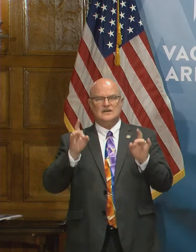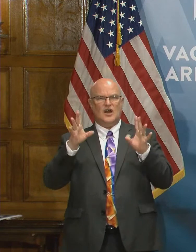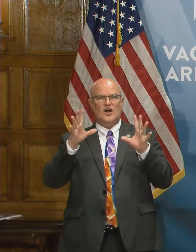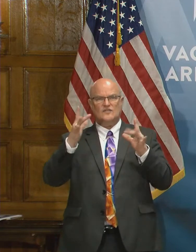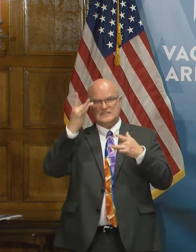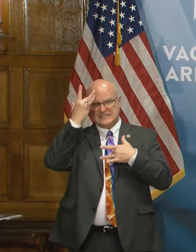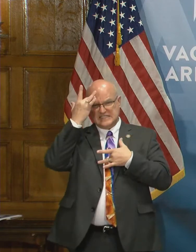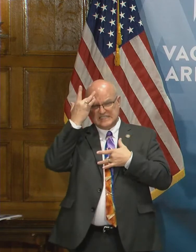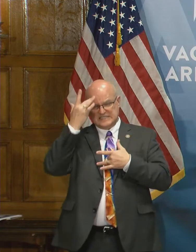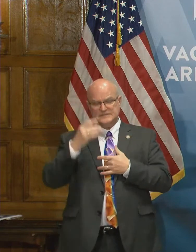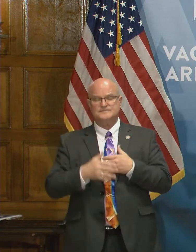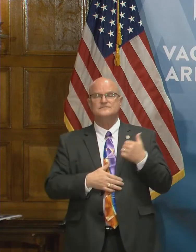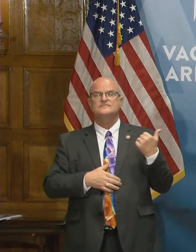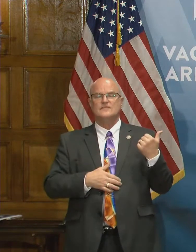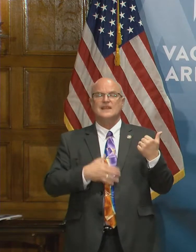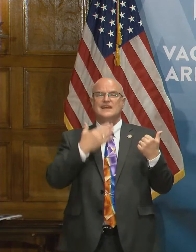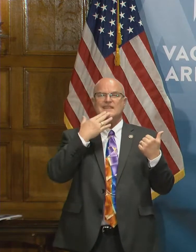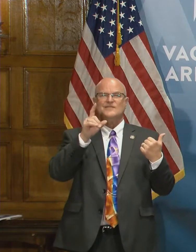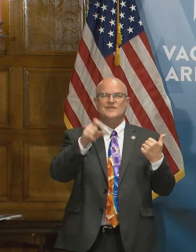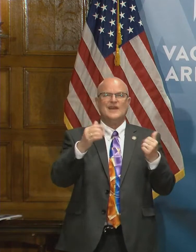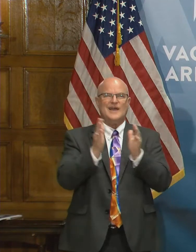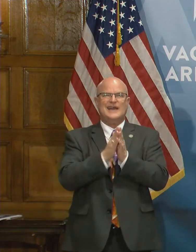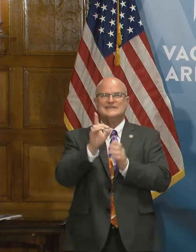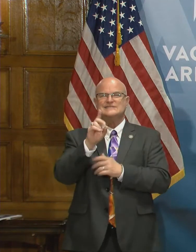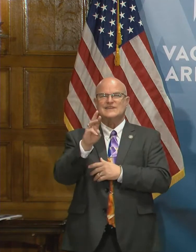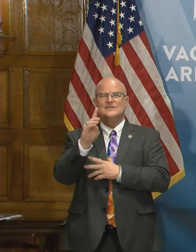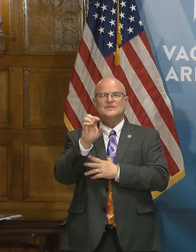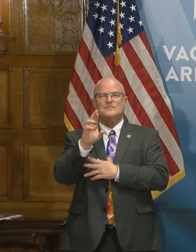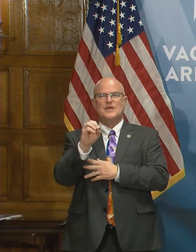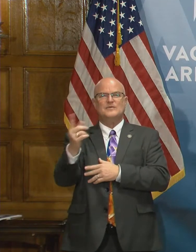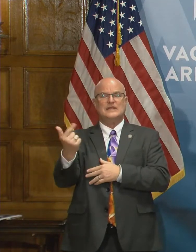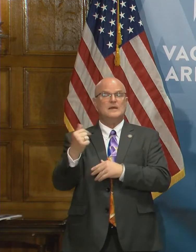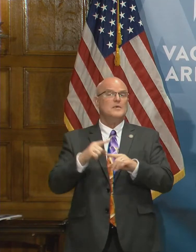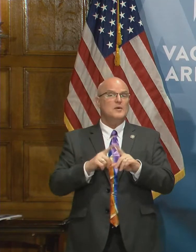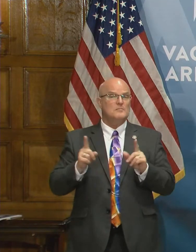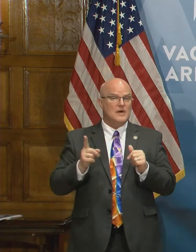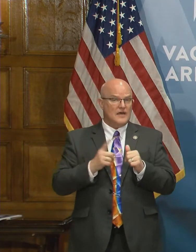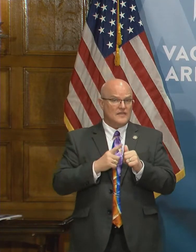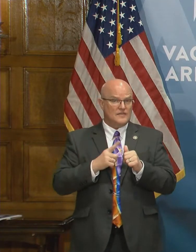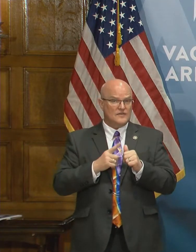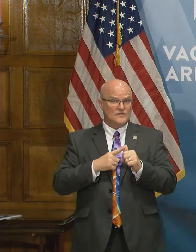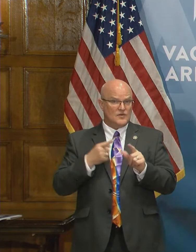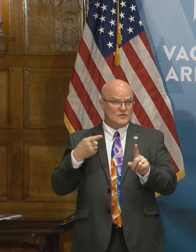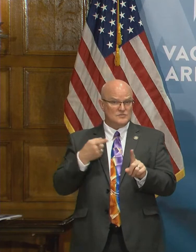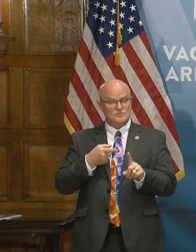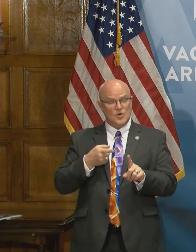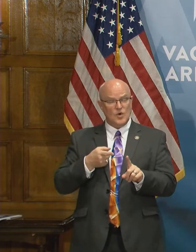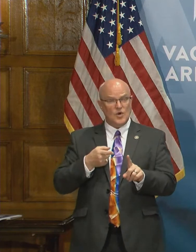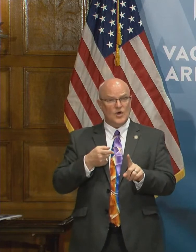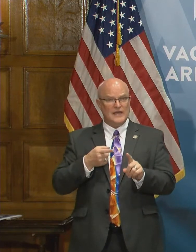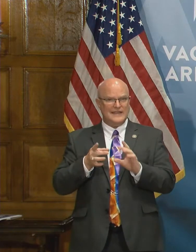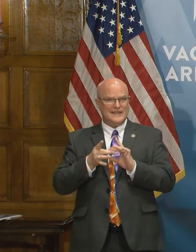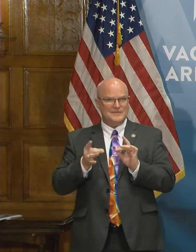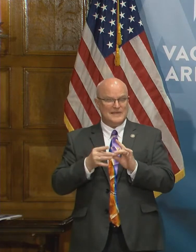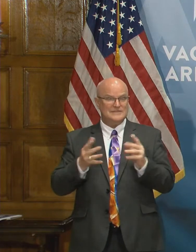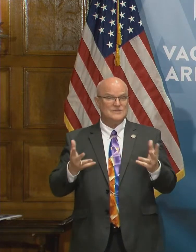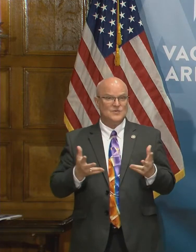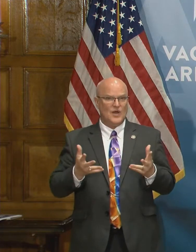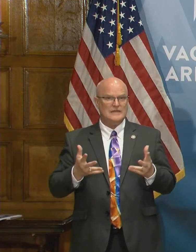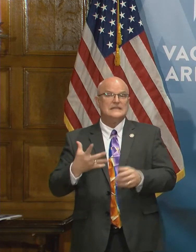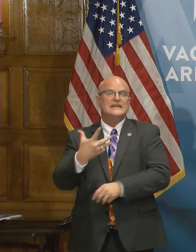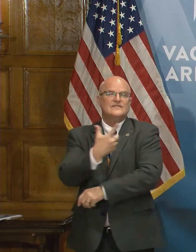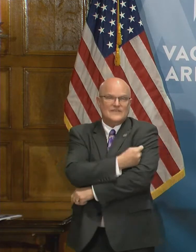Well, thank you for the question. I'm going to ask Dr. Romero to come up on this. But the first point and the message is